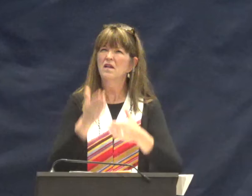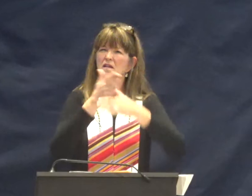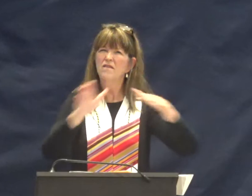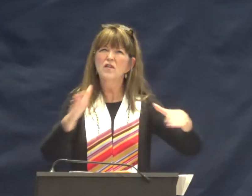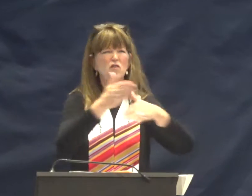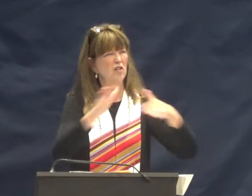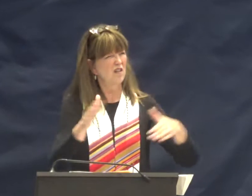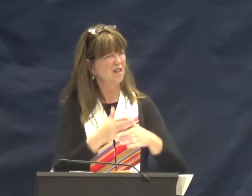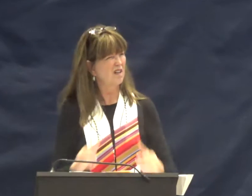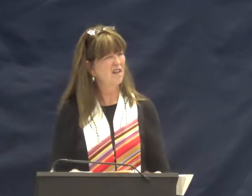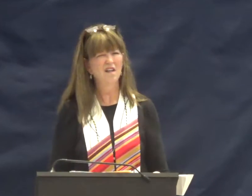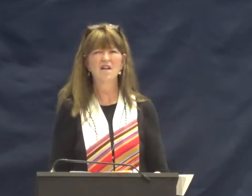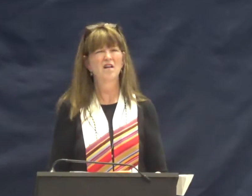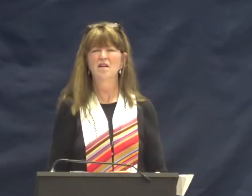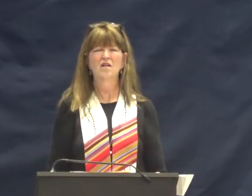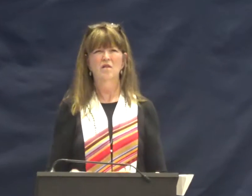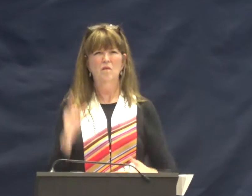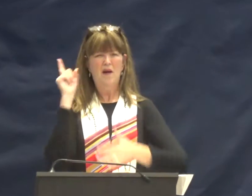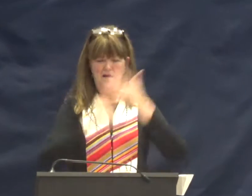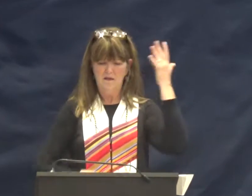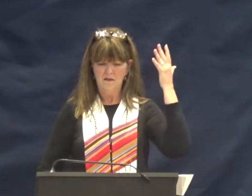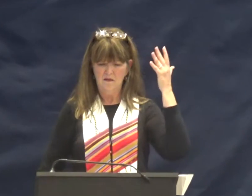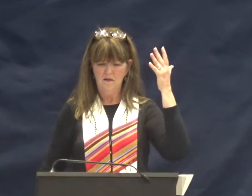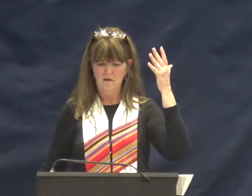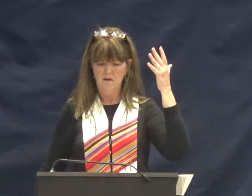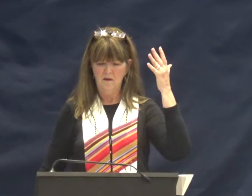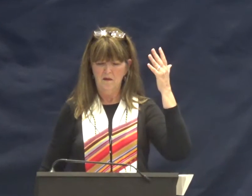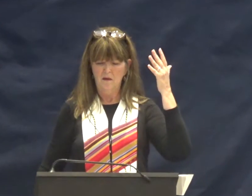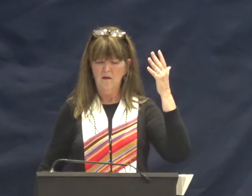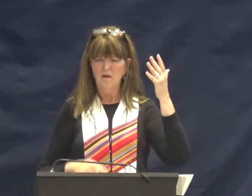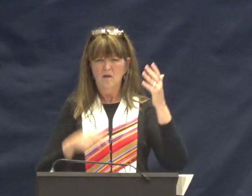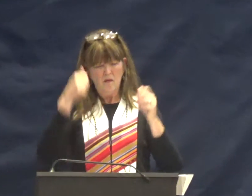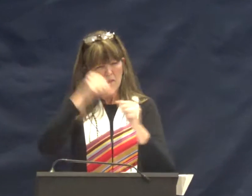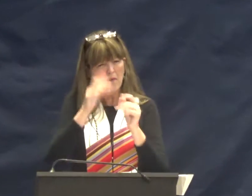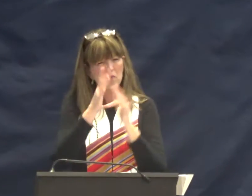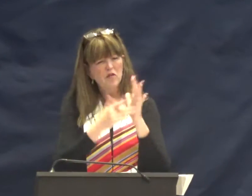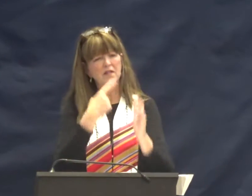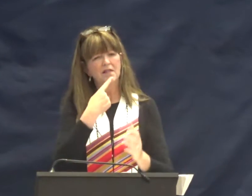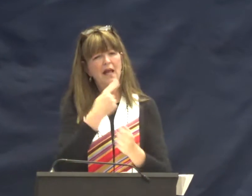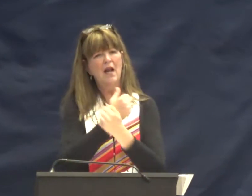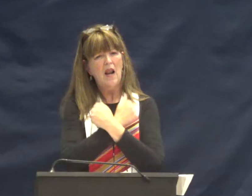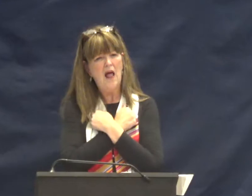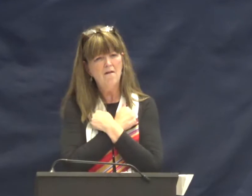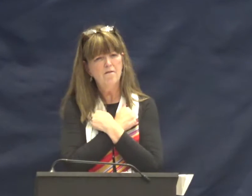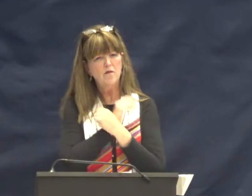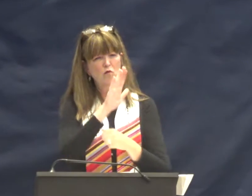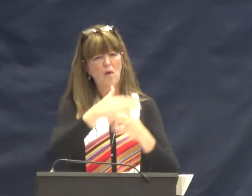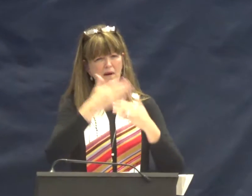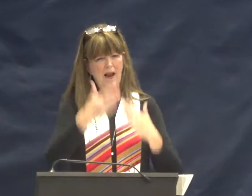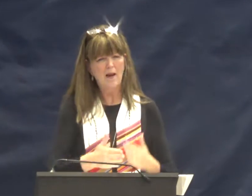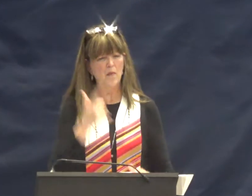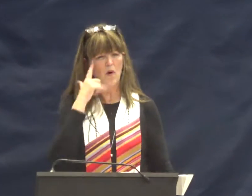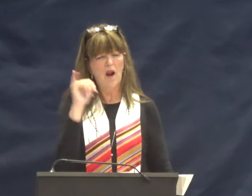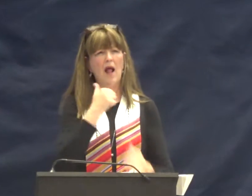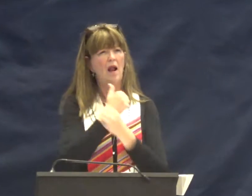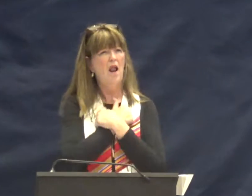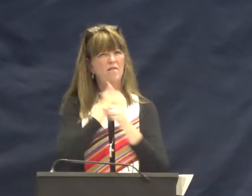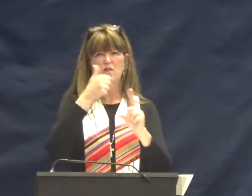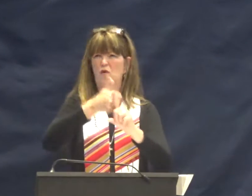Jesus came to bring division. We just say, what is this about? Jesus is the one who said,